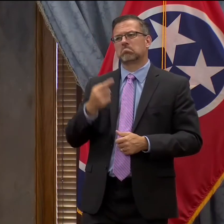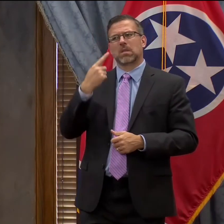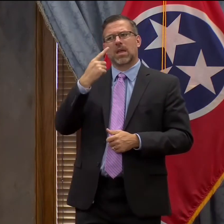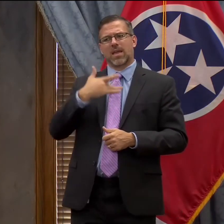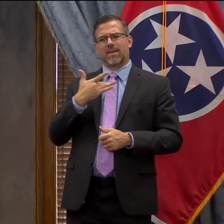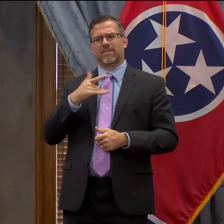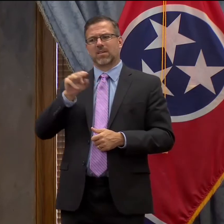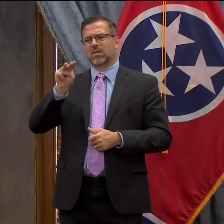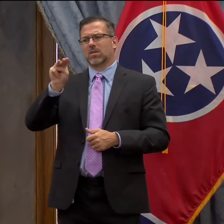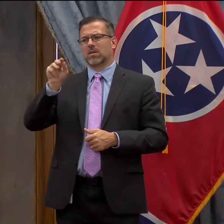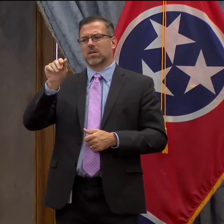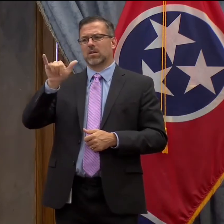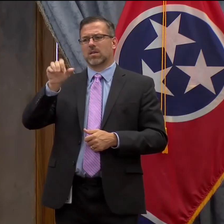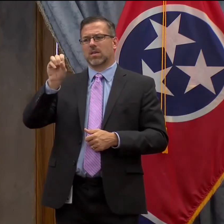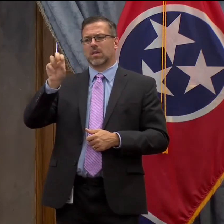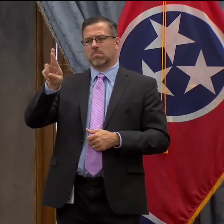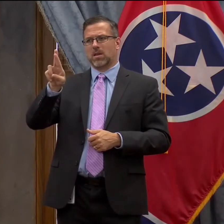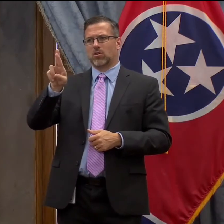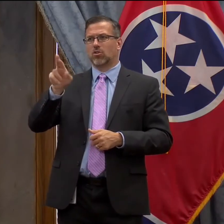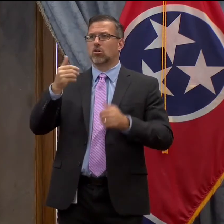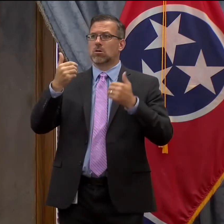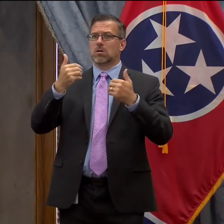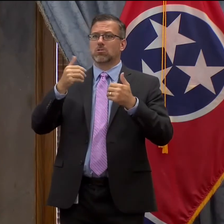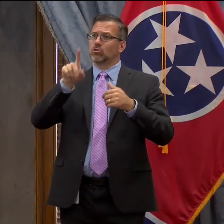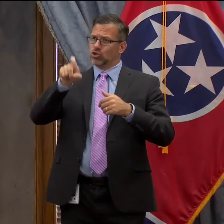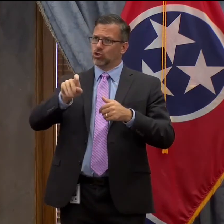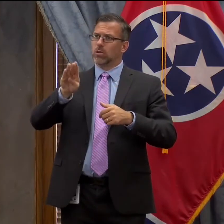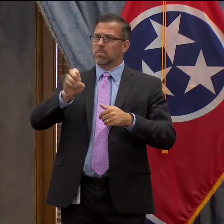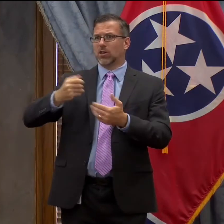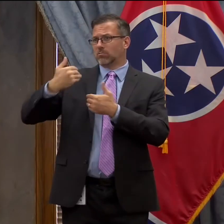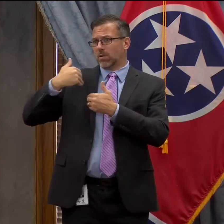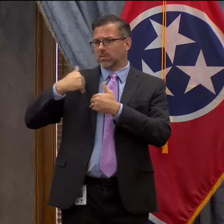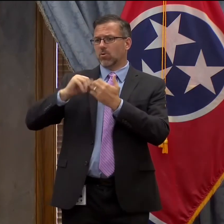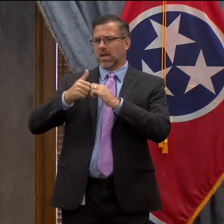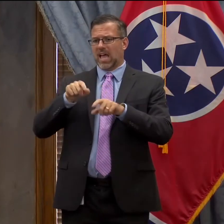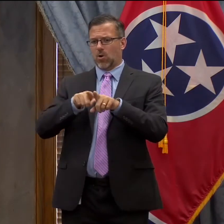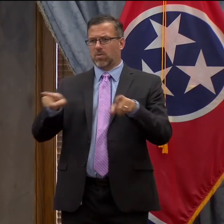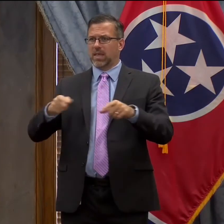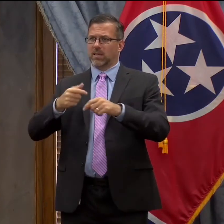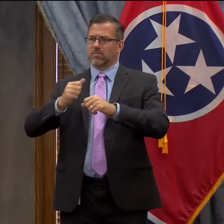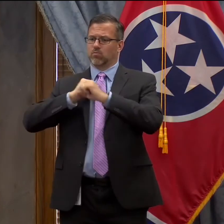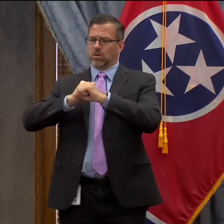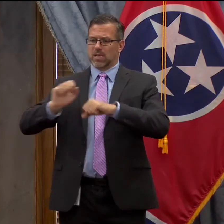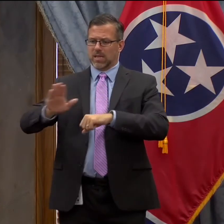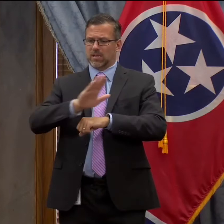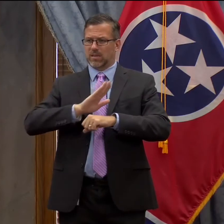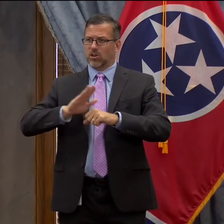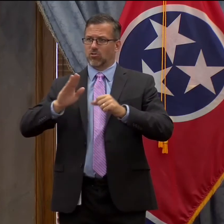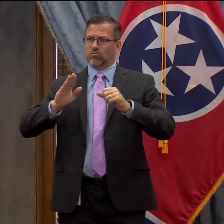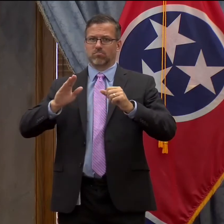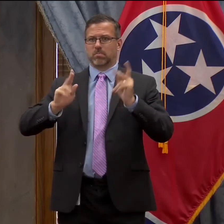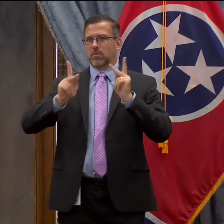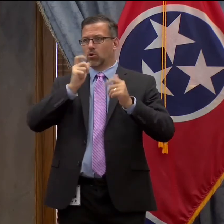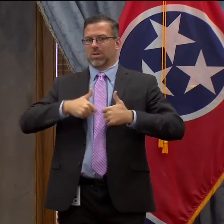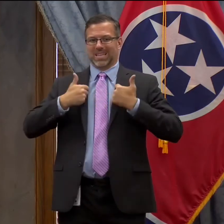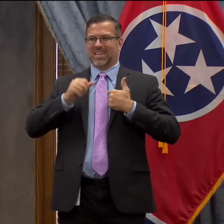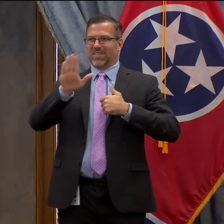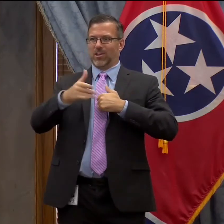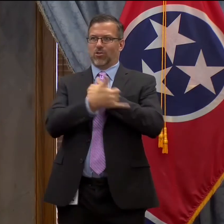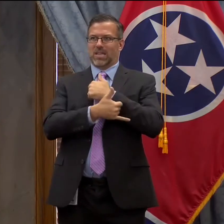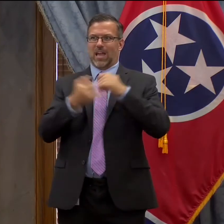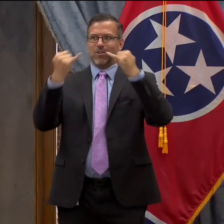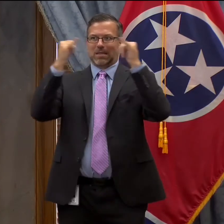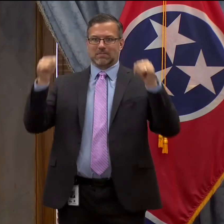have an obligation to be responsible in the way they protect their citizens in their counties. It's one of the reasons that I think